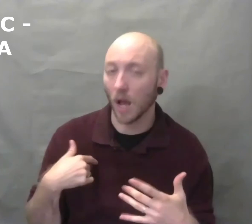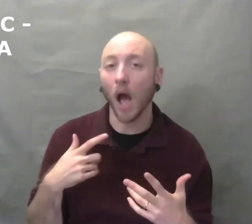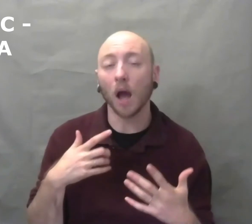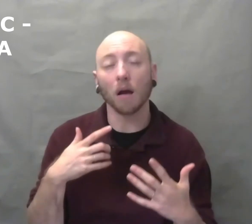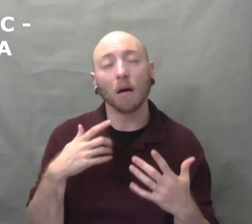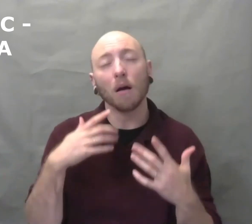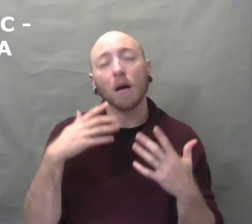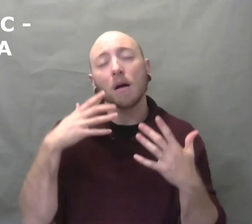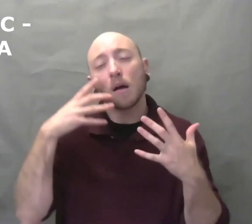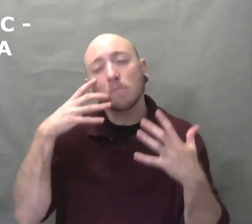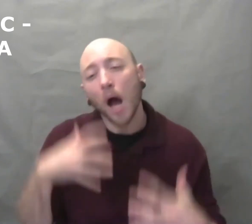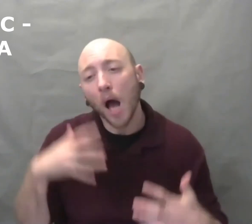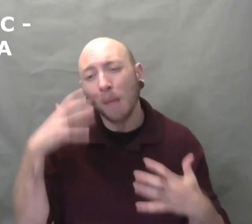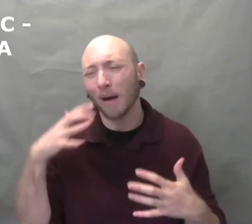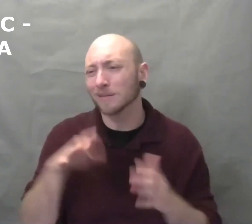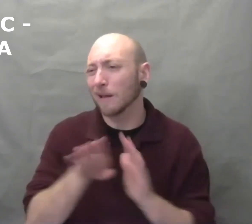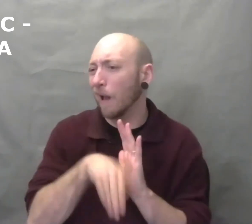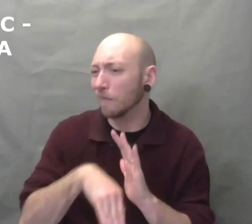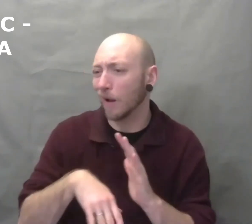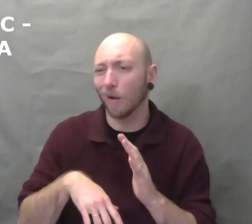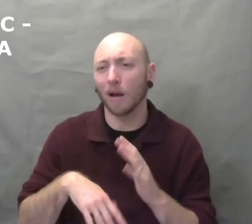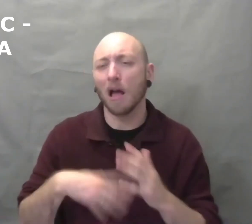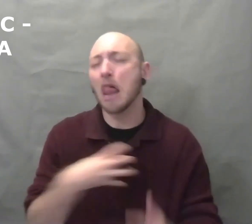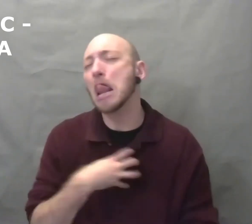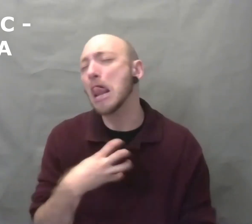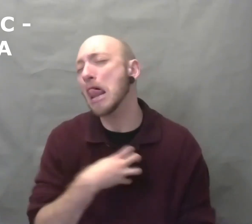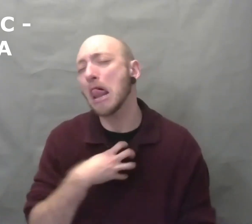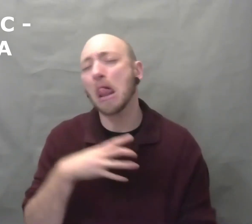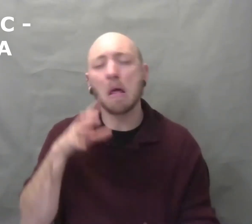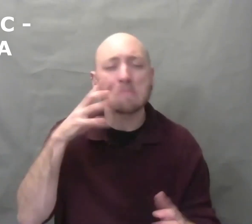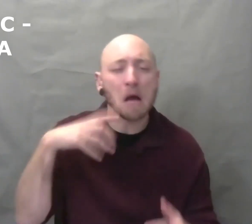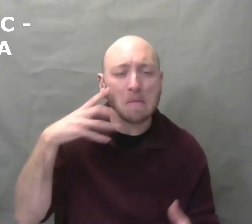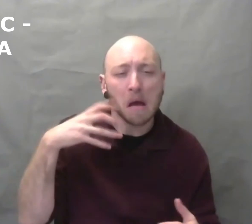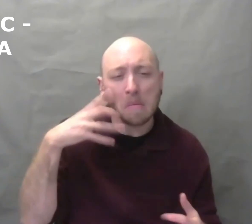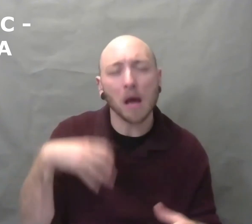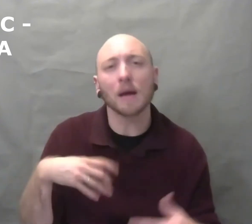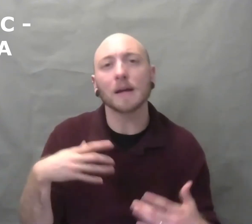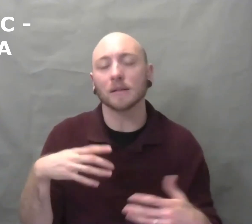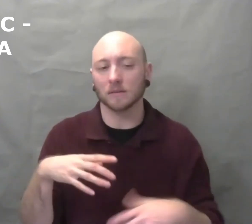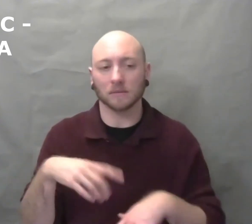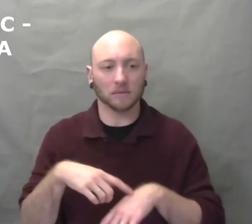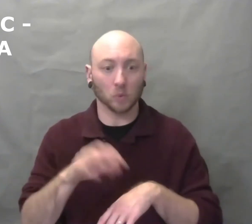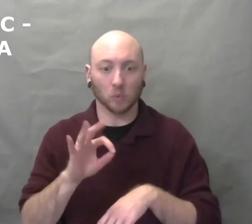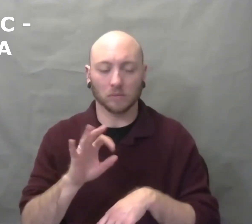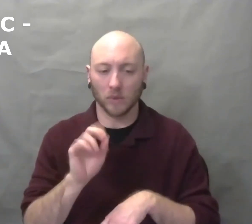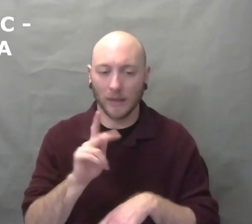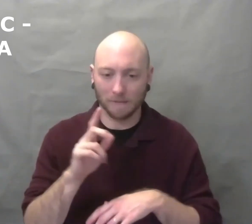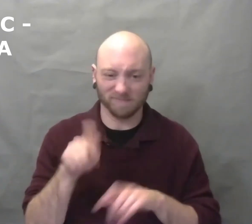for 30-45 minutes, bitching about my life. And let's see, where are we at a time? Oh, got to wrap this up soon.